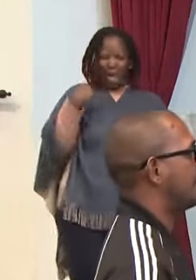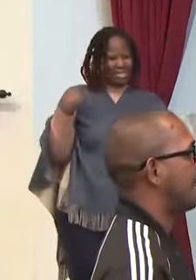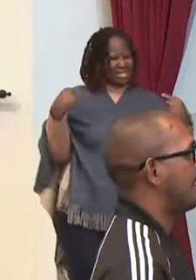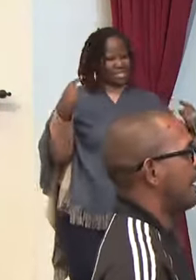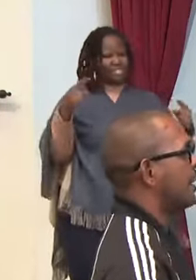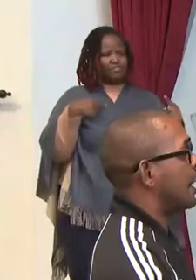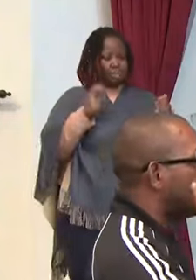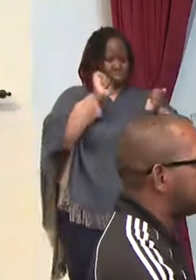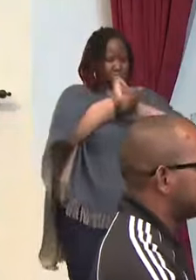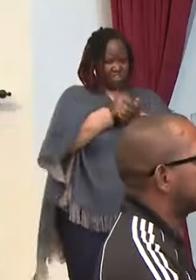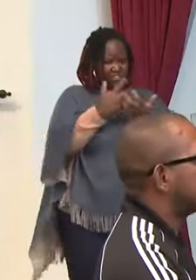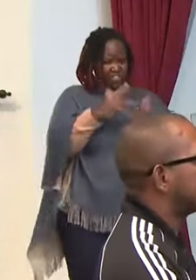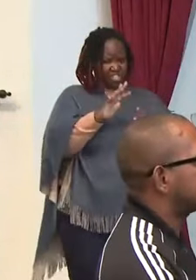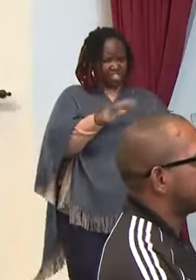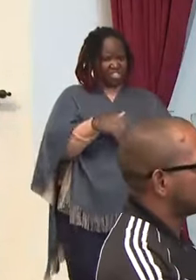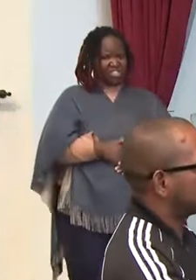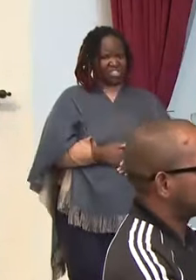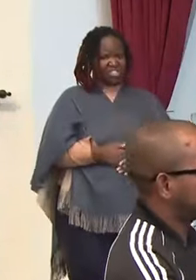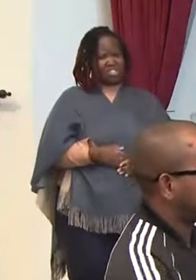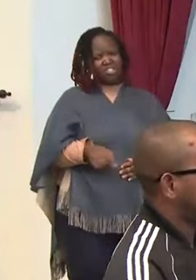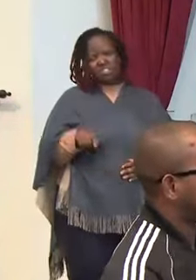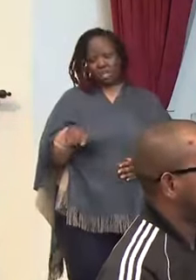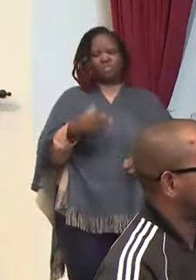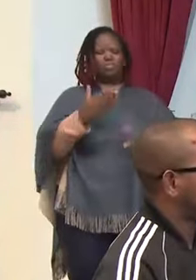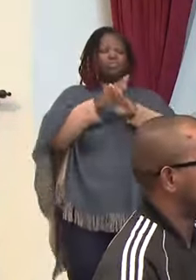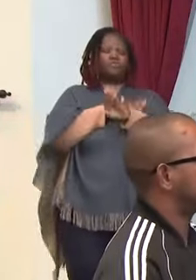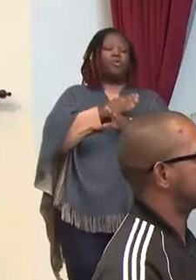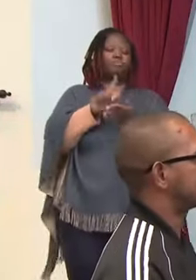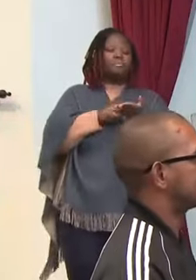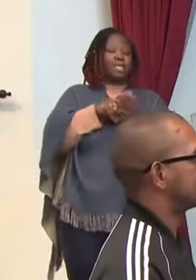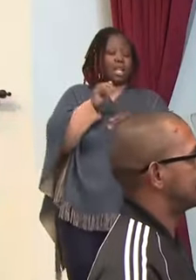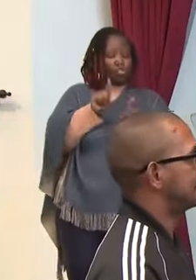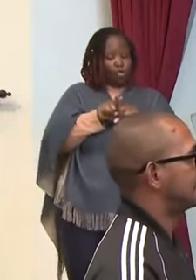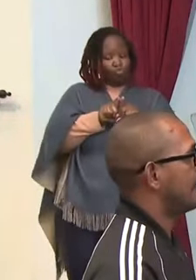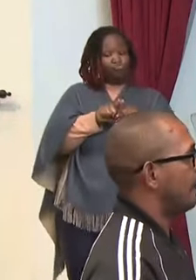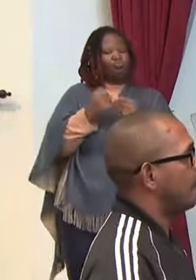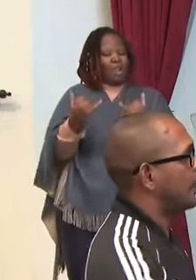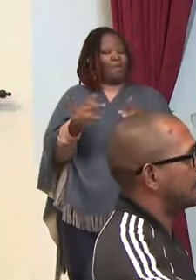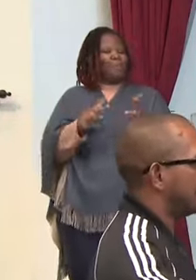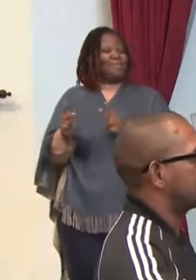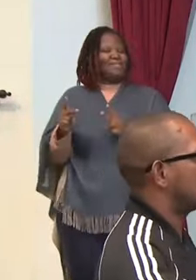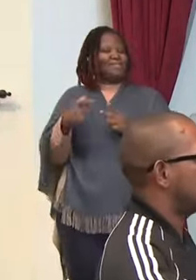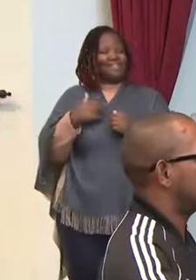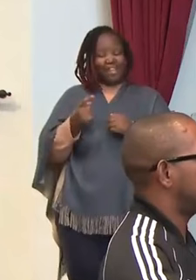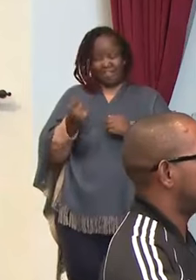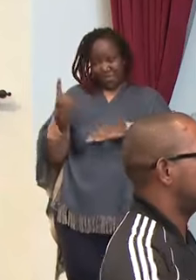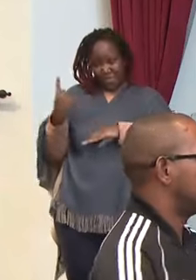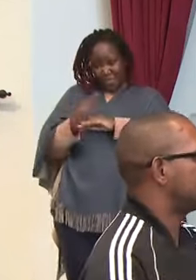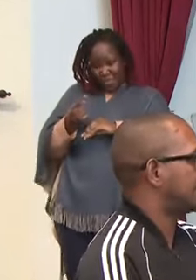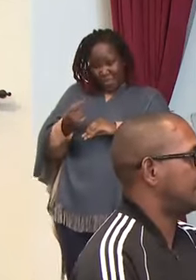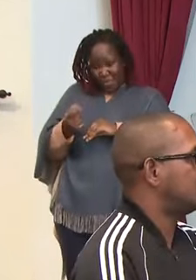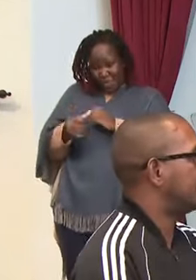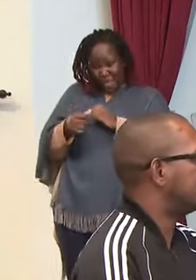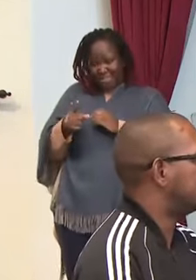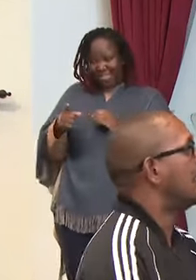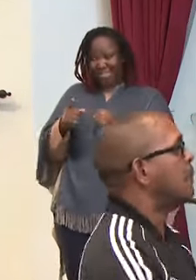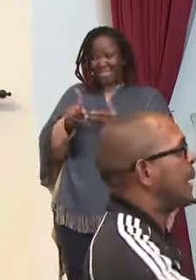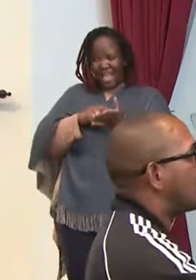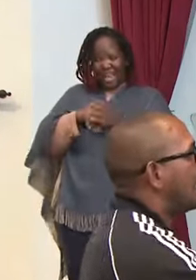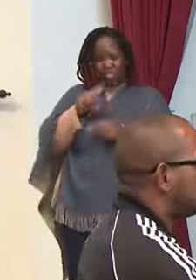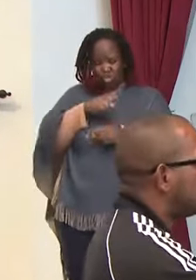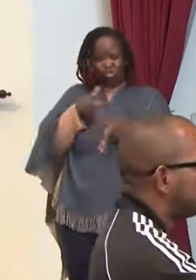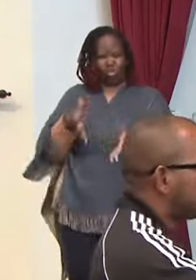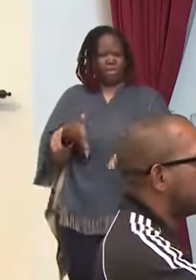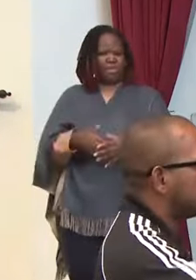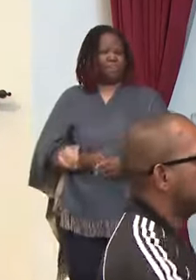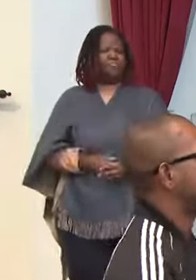conviction. Coincidentally, Minister, that was just before elections as well. We are days away from election, Minister, and you are here. But